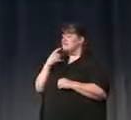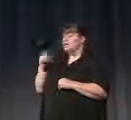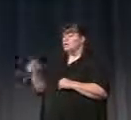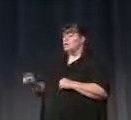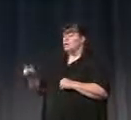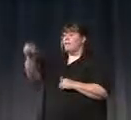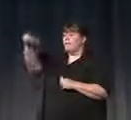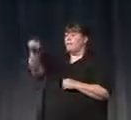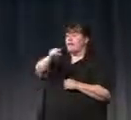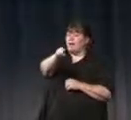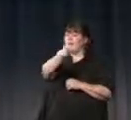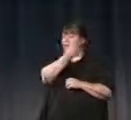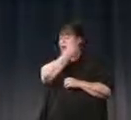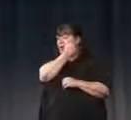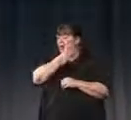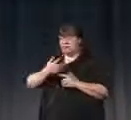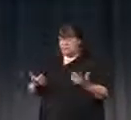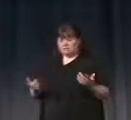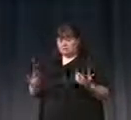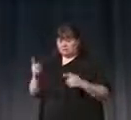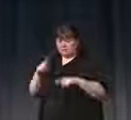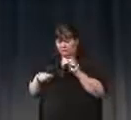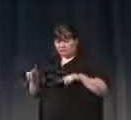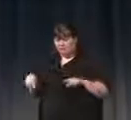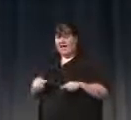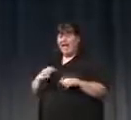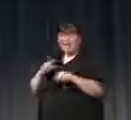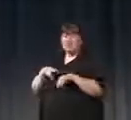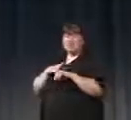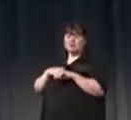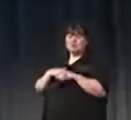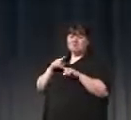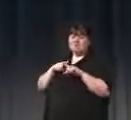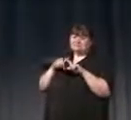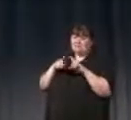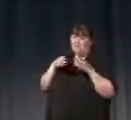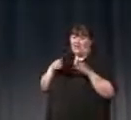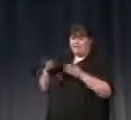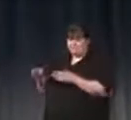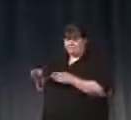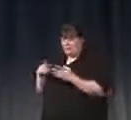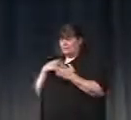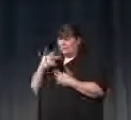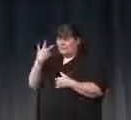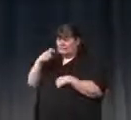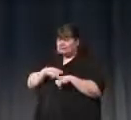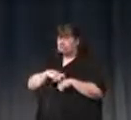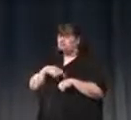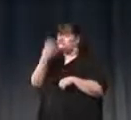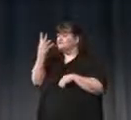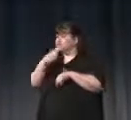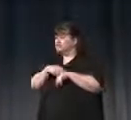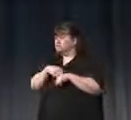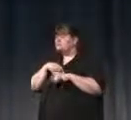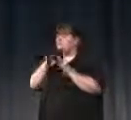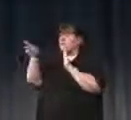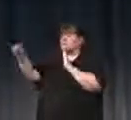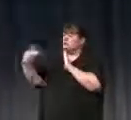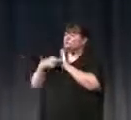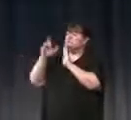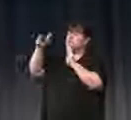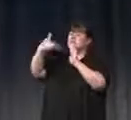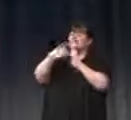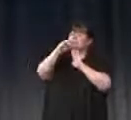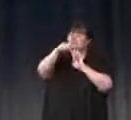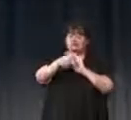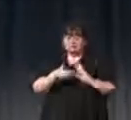2 reflections before reaching the listener's ears. And of course, there's lots of other paths where it might reflect 3 times and 4 times and so forth. So in